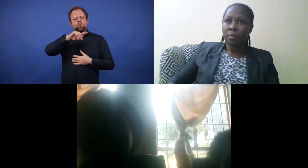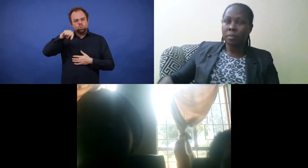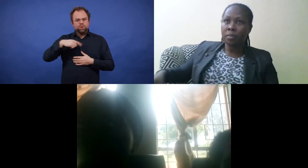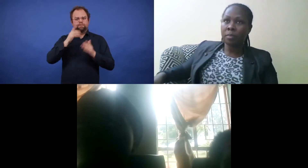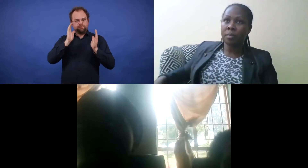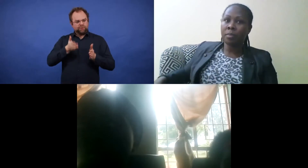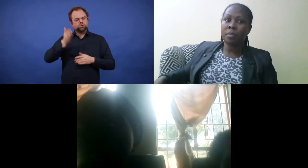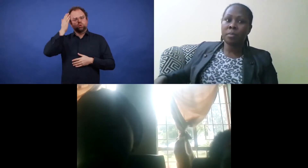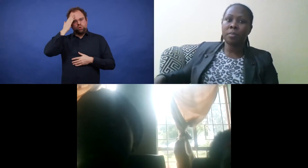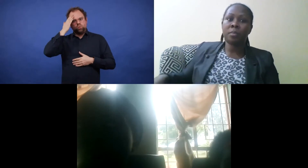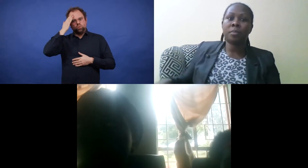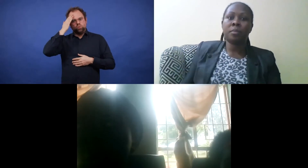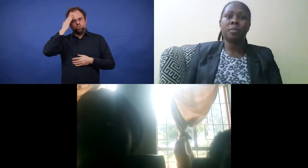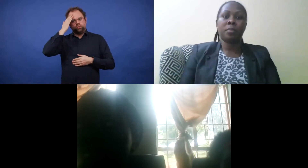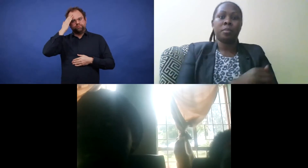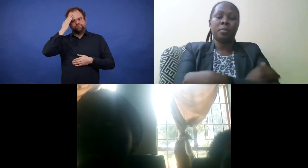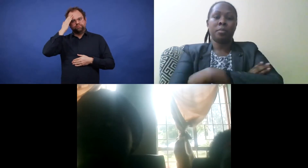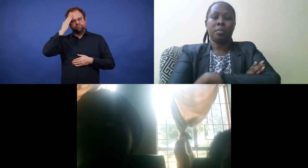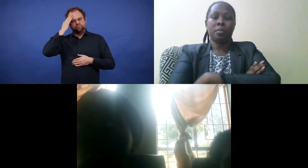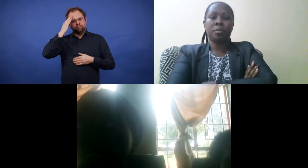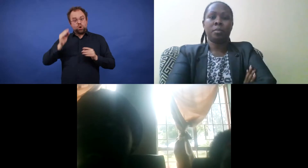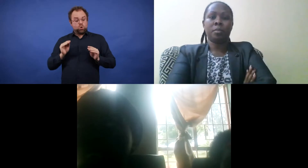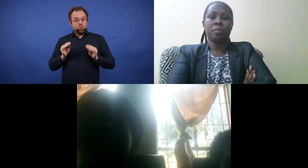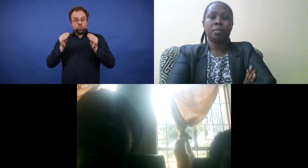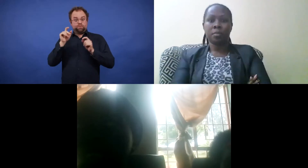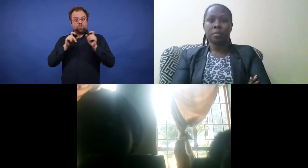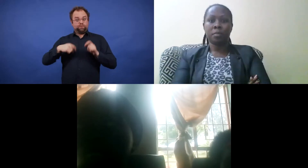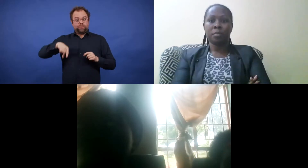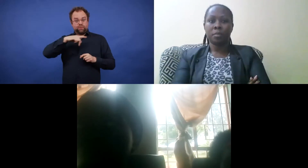I try to present here or adding anything.